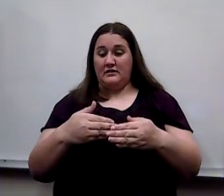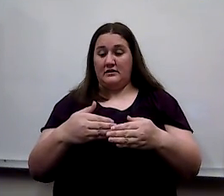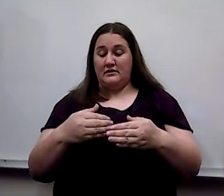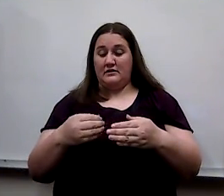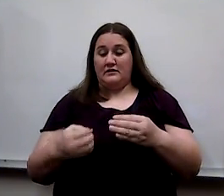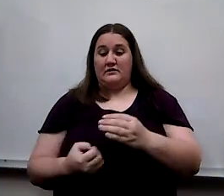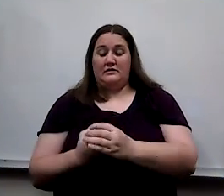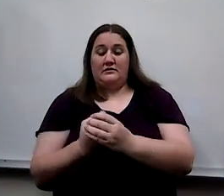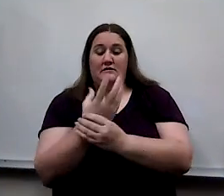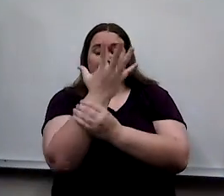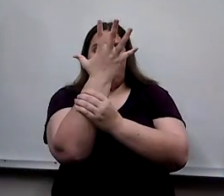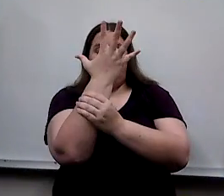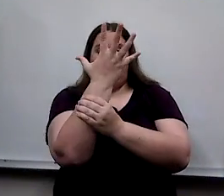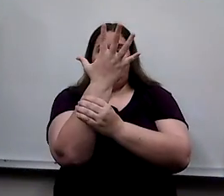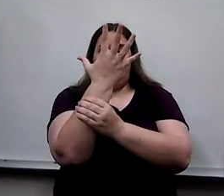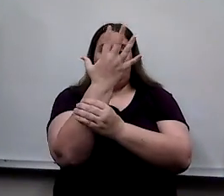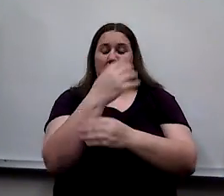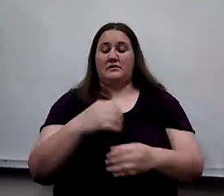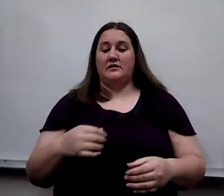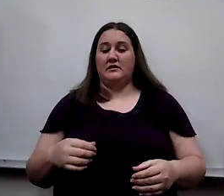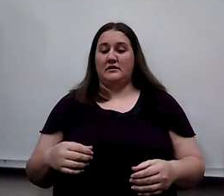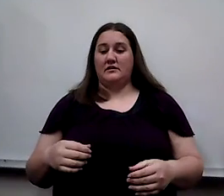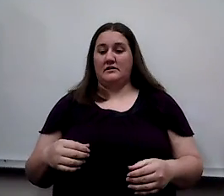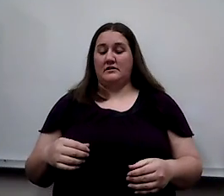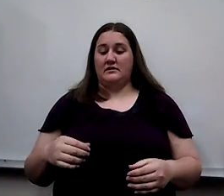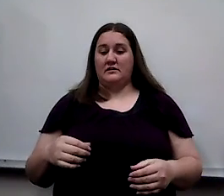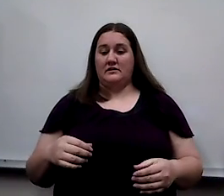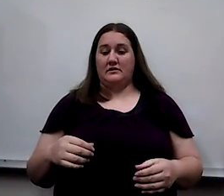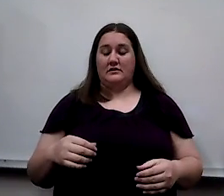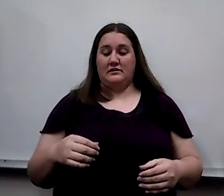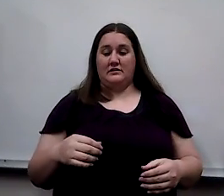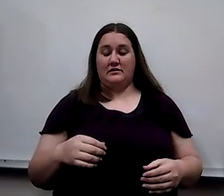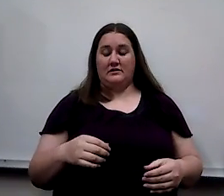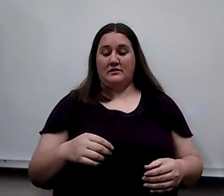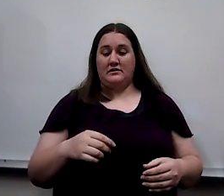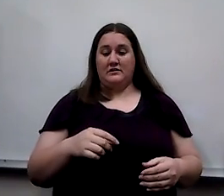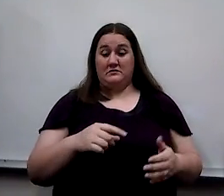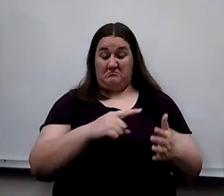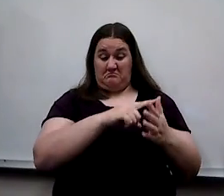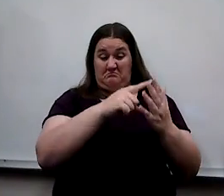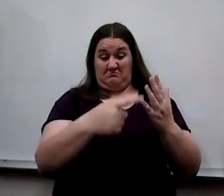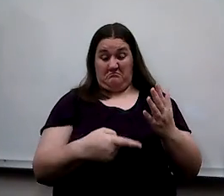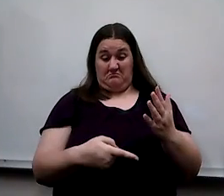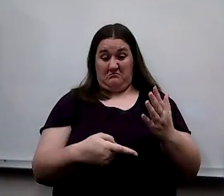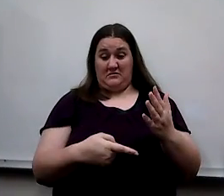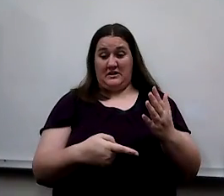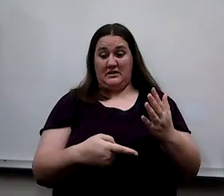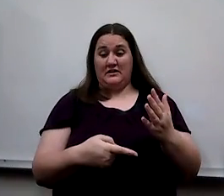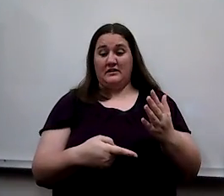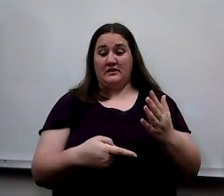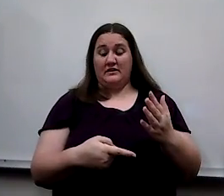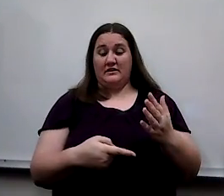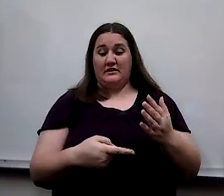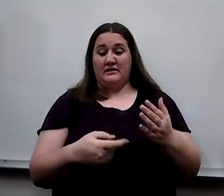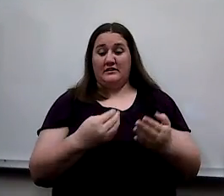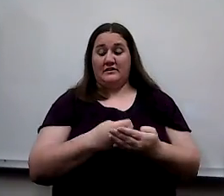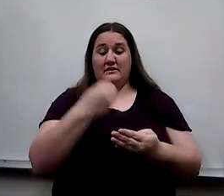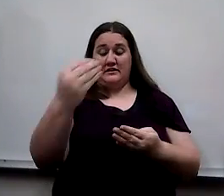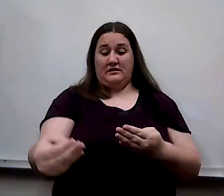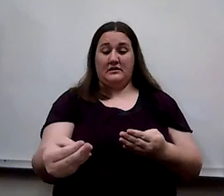easy steps will yield healthy rose bushes. The bushes will shoot up quickly and give you a beautiful summer